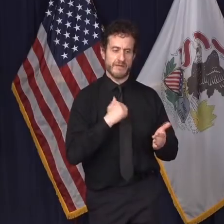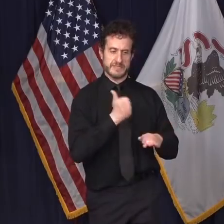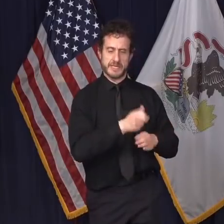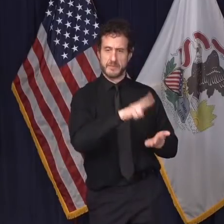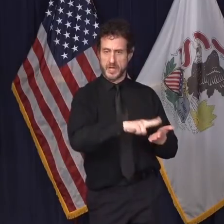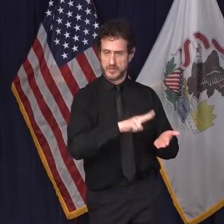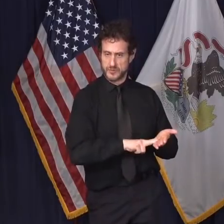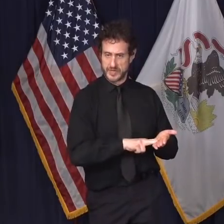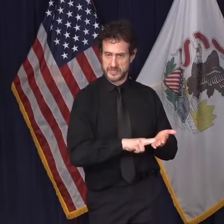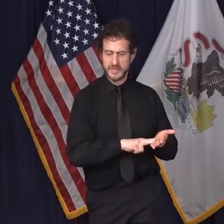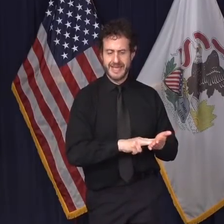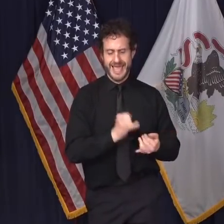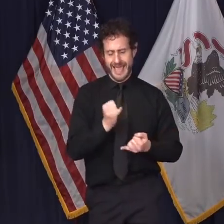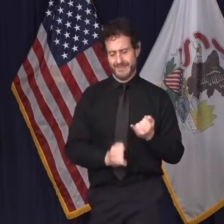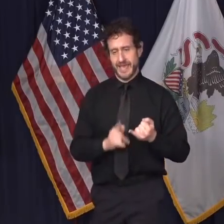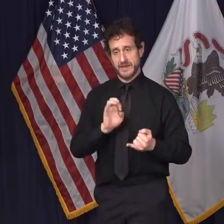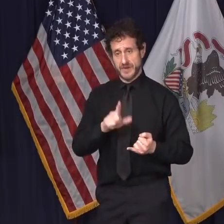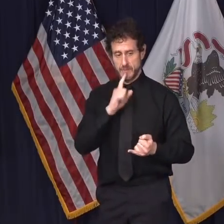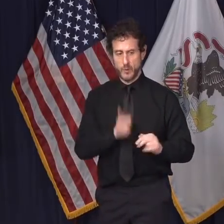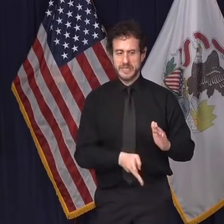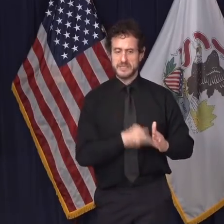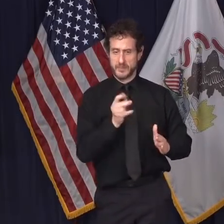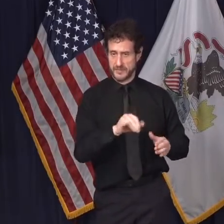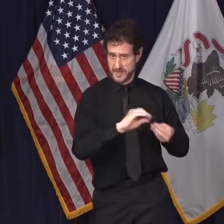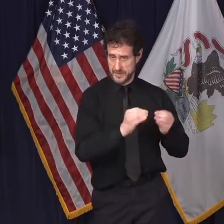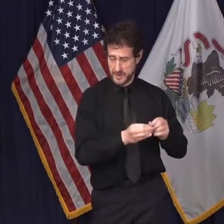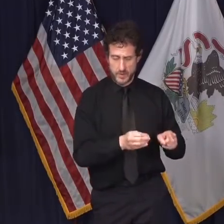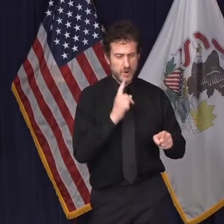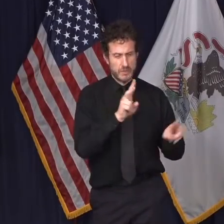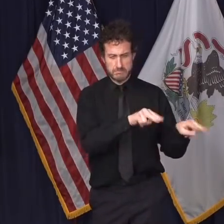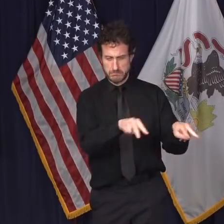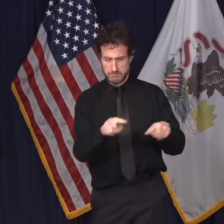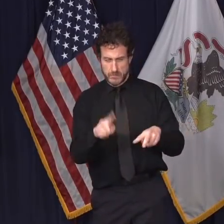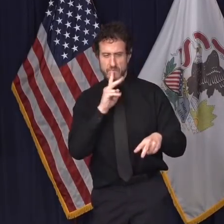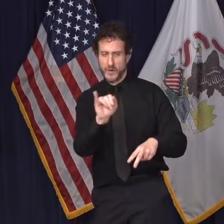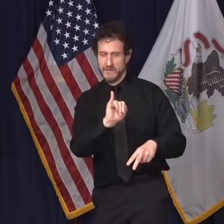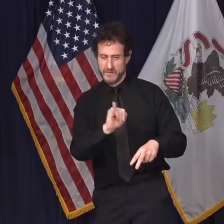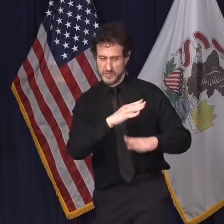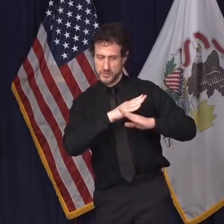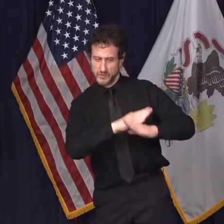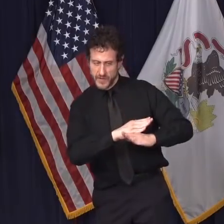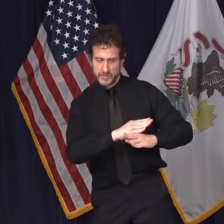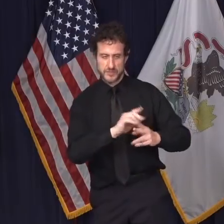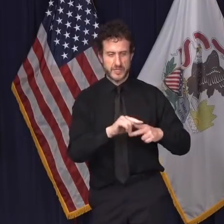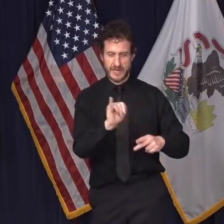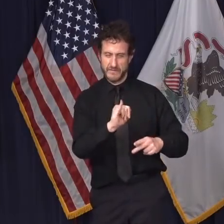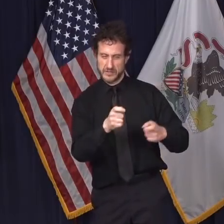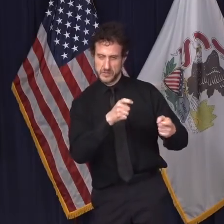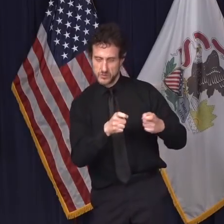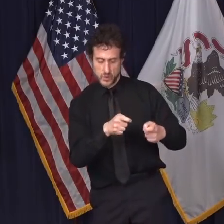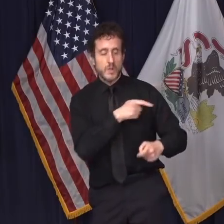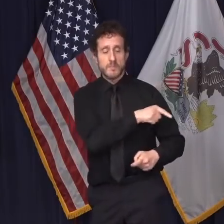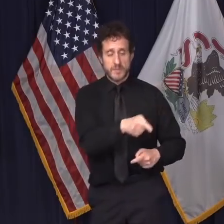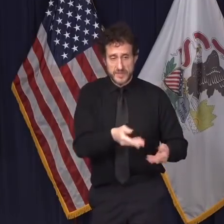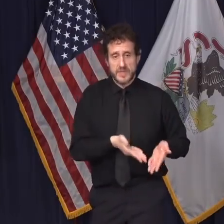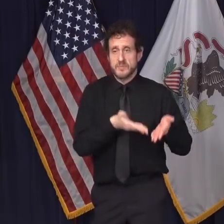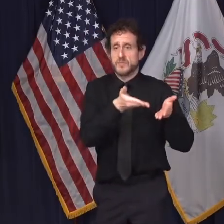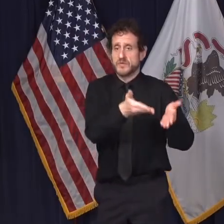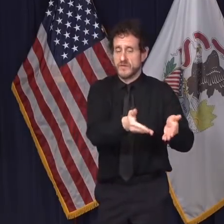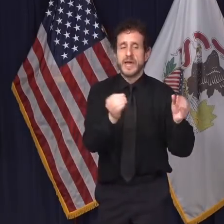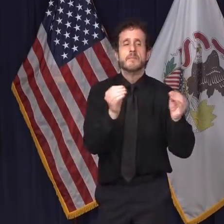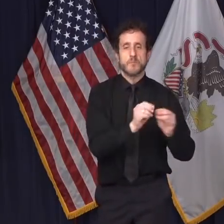April, who are also monitoring for infection prevention and control, but also providing